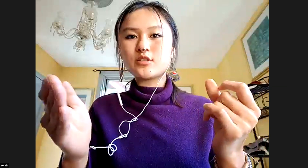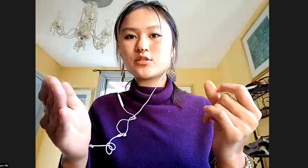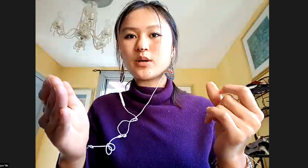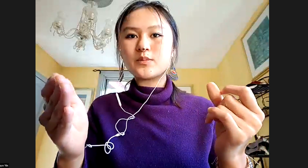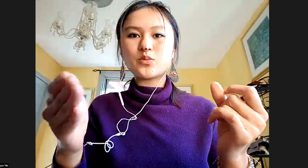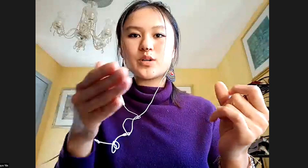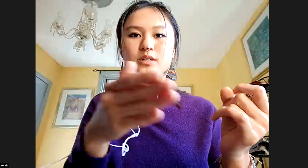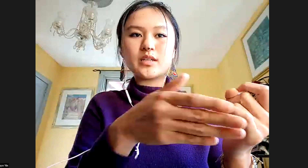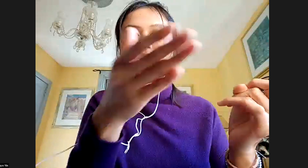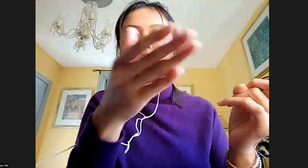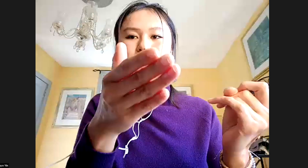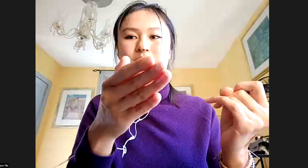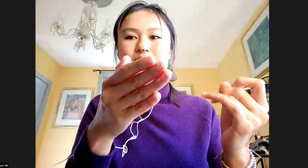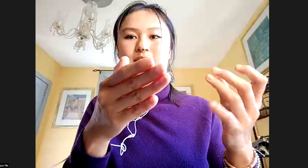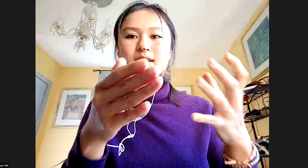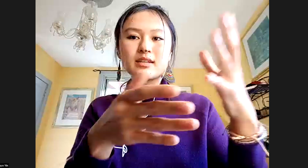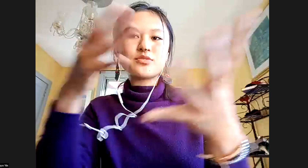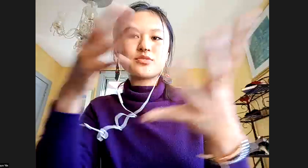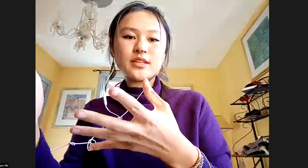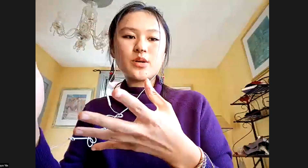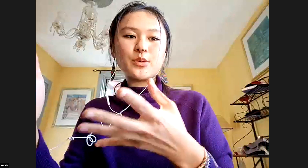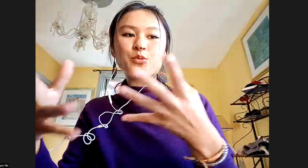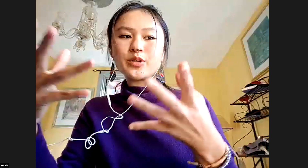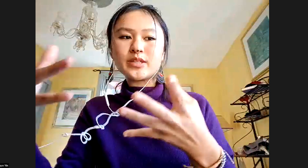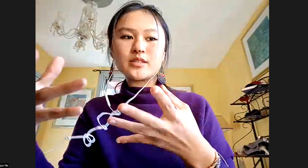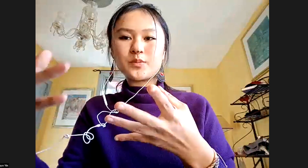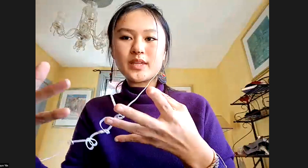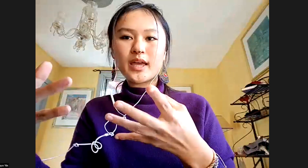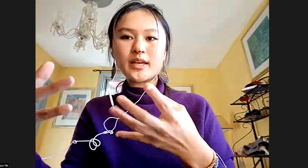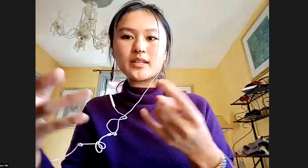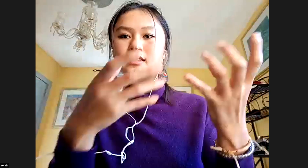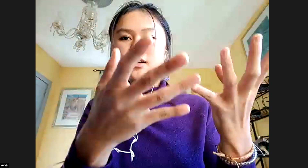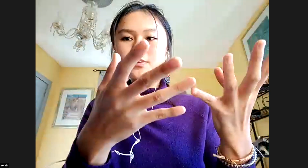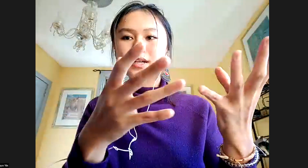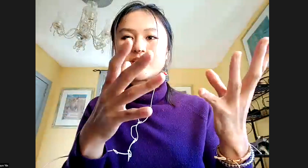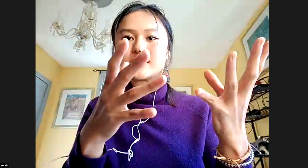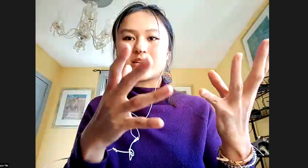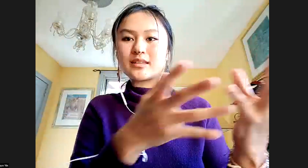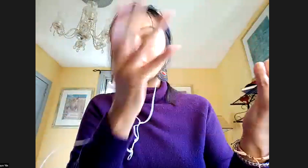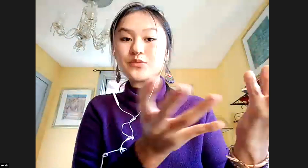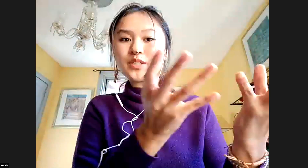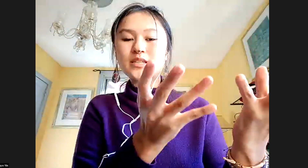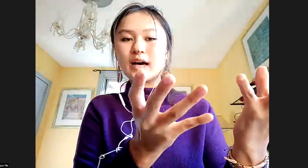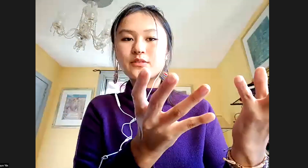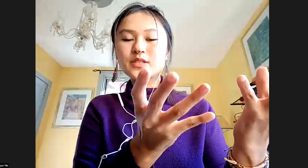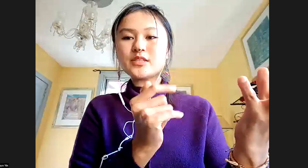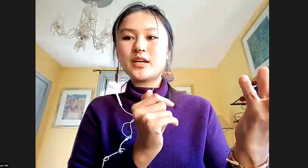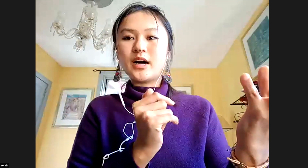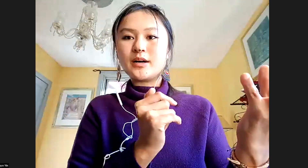80% to the word it. Then like the final word that is going to be taken is the, because like the average